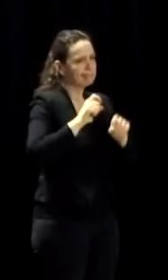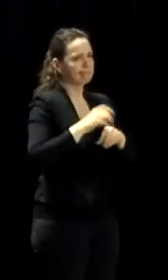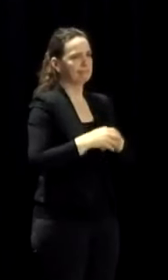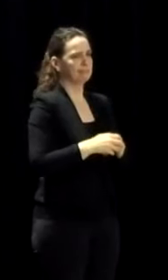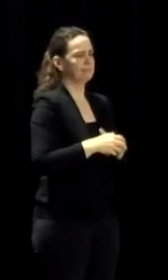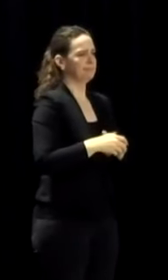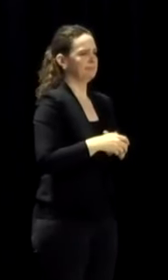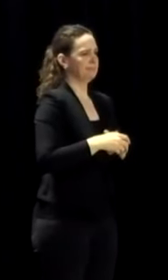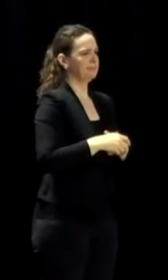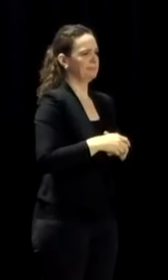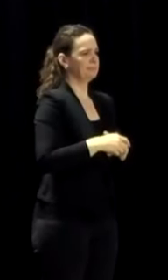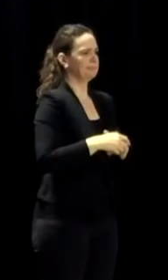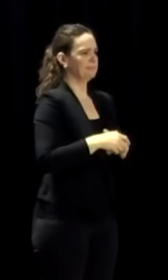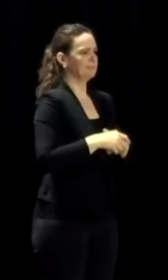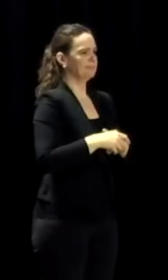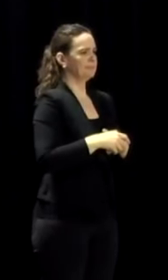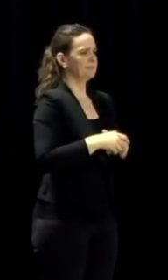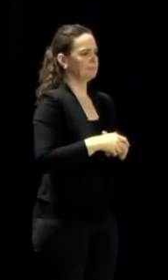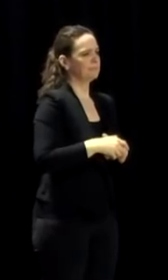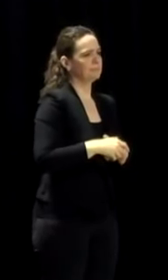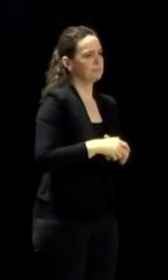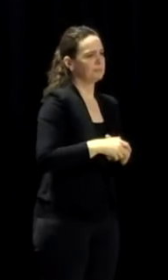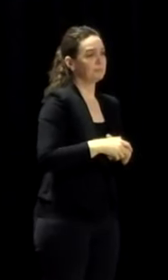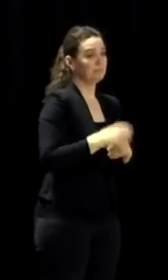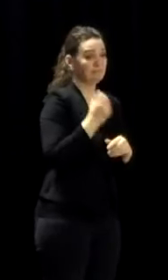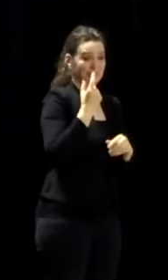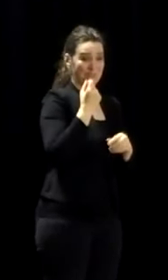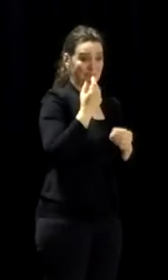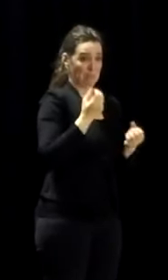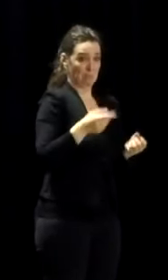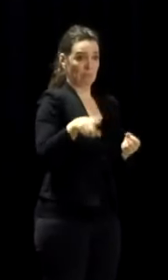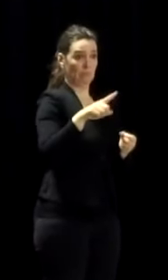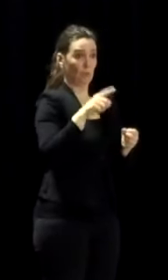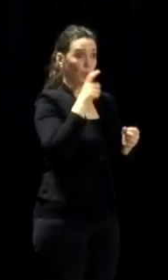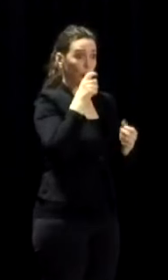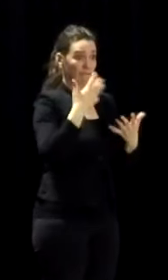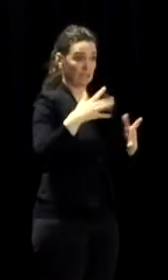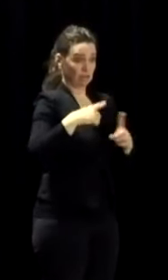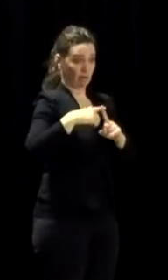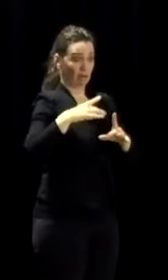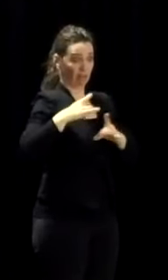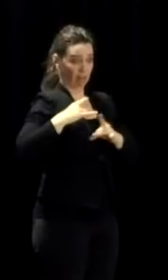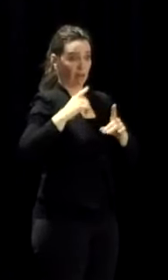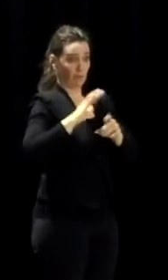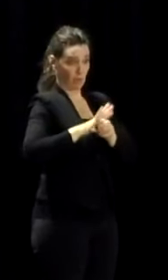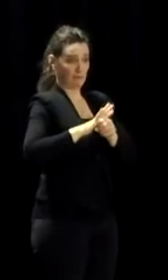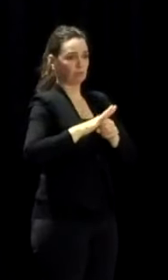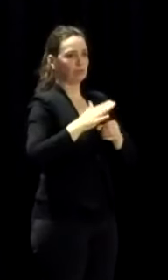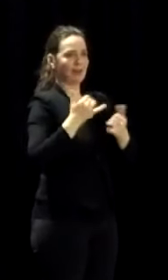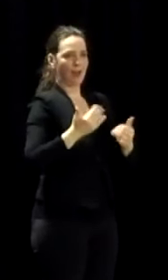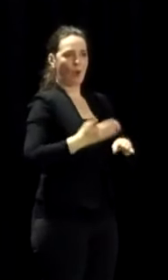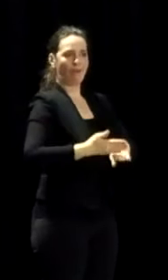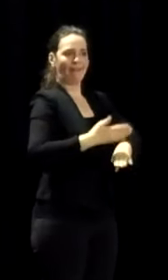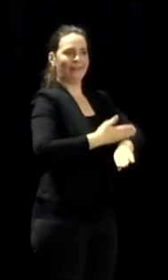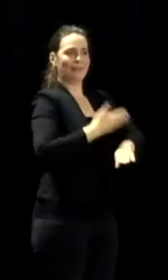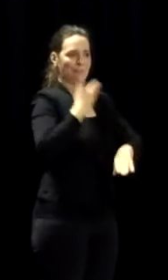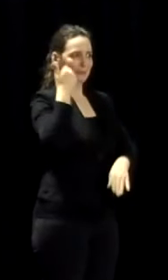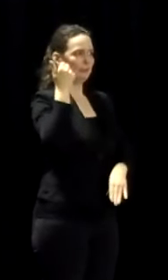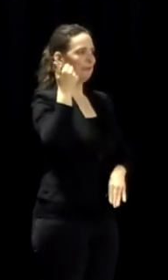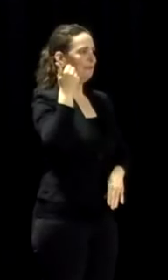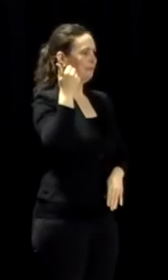this is more real in our community, this anxiety is there. So we'll continue to address every rumor to the best of our